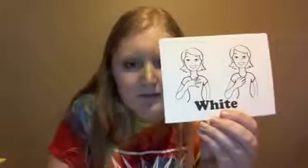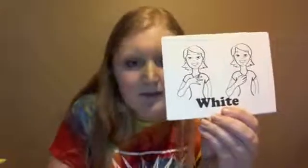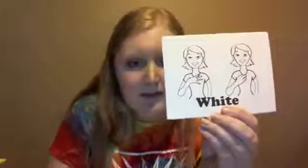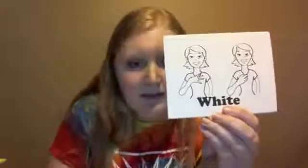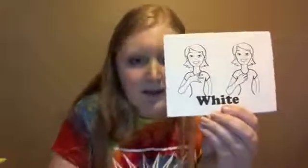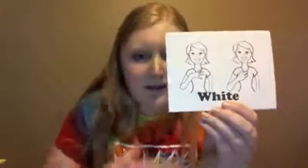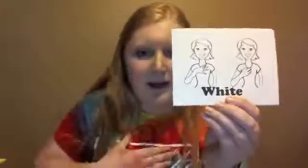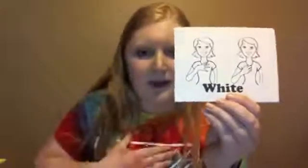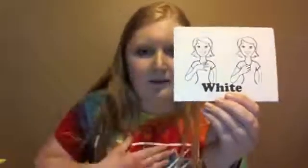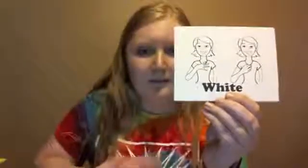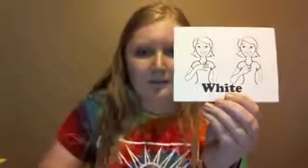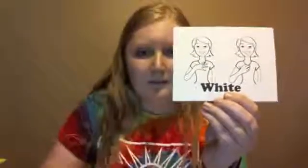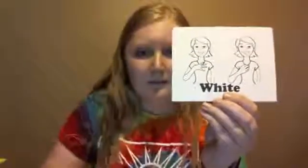Just like that.